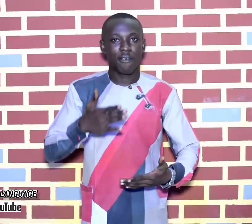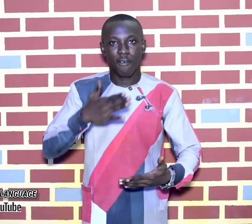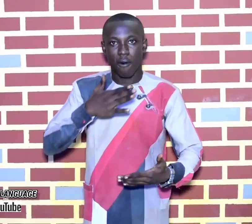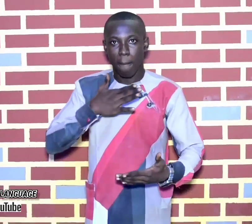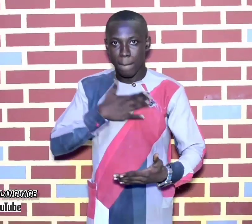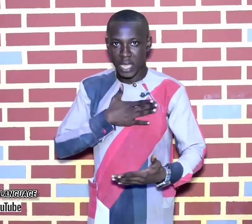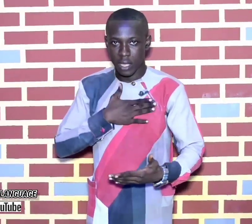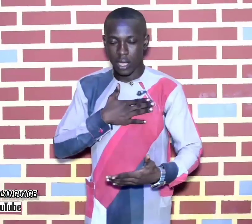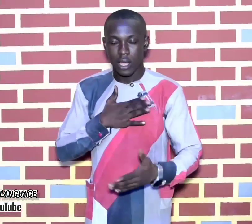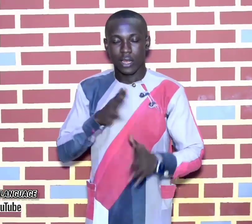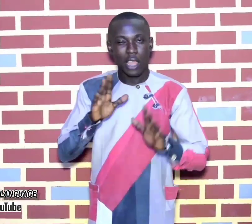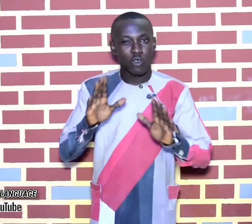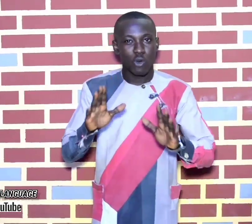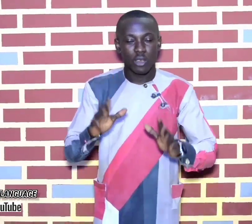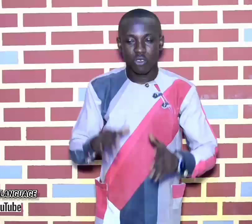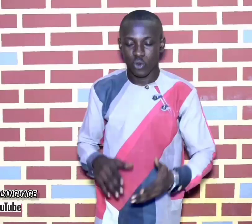for me? Now you go this way.